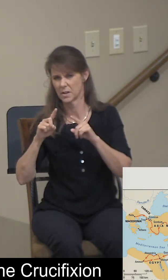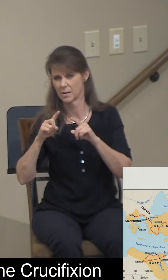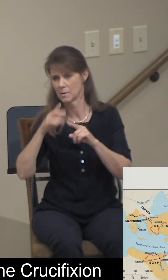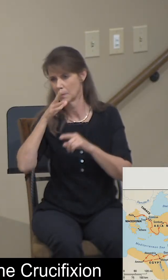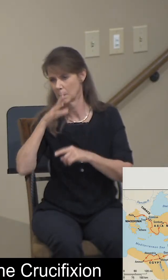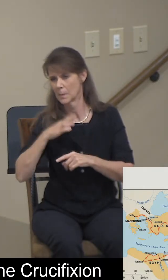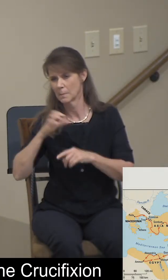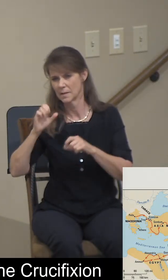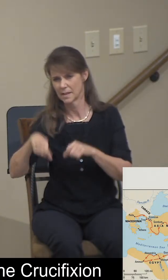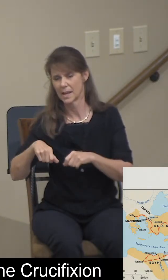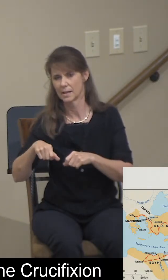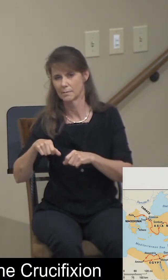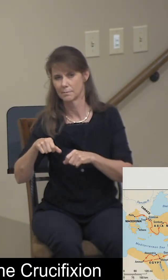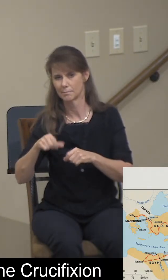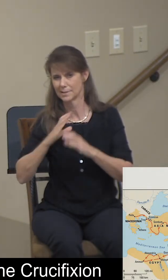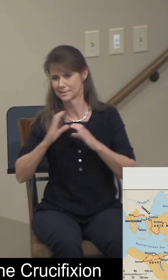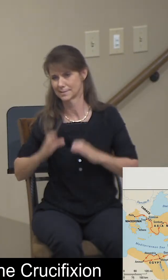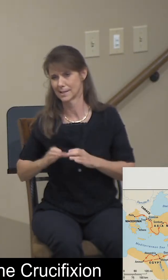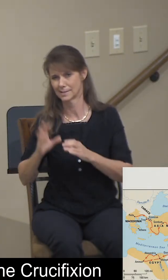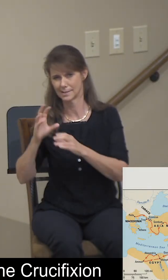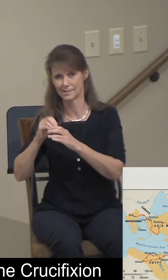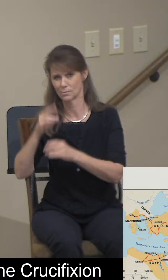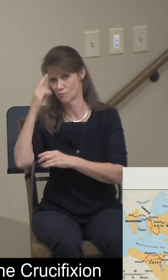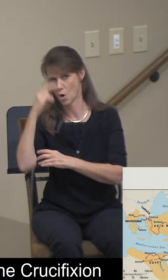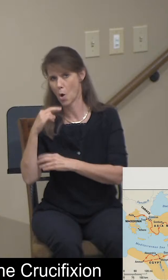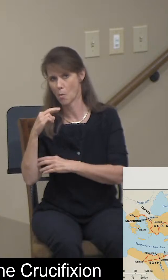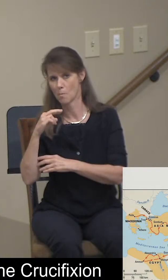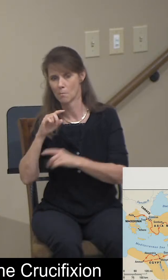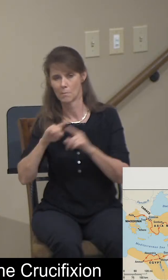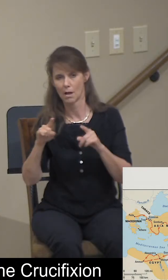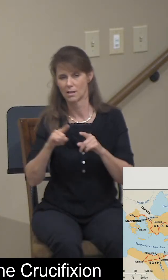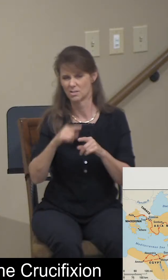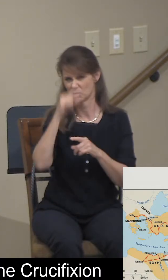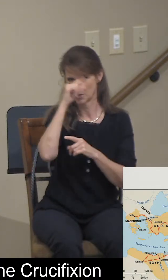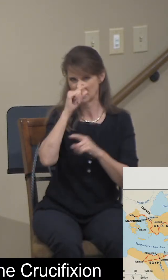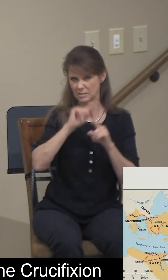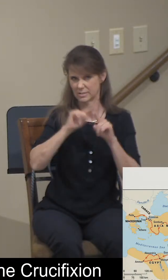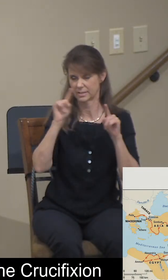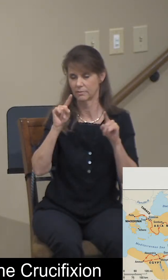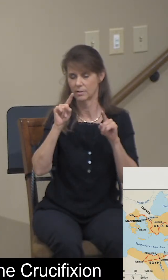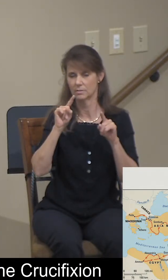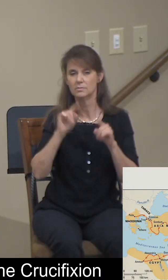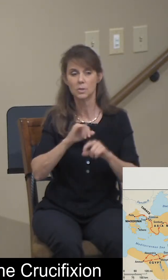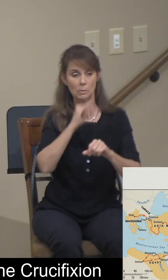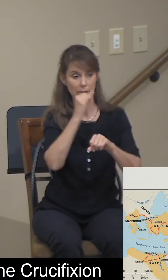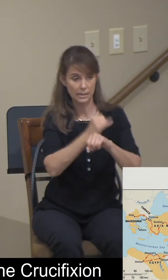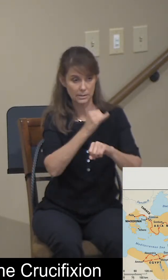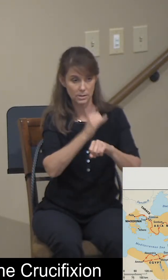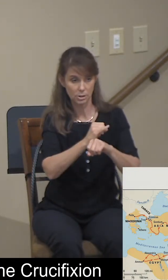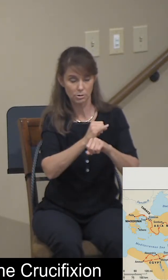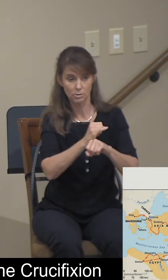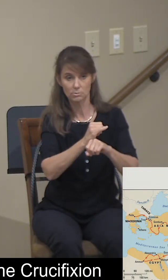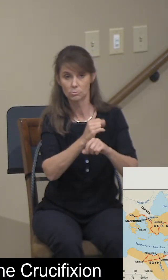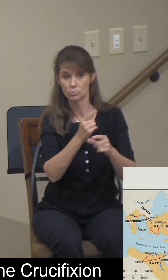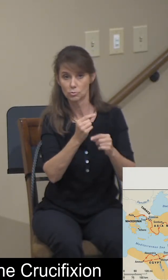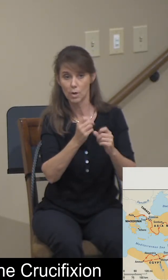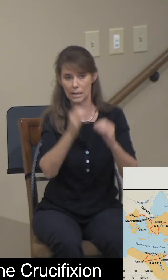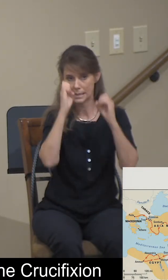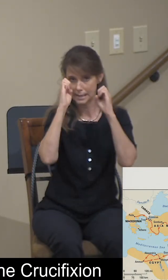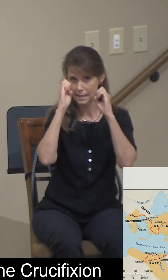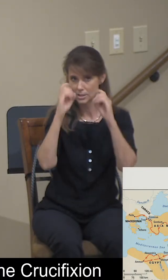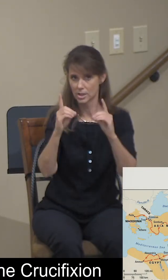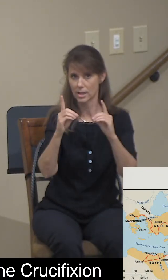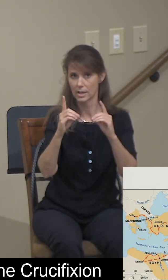not the case in Greece necessarily. But so mostly what we have are institutions which educate sons and